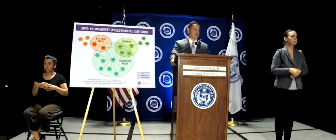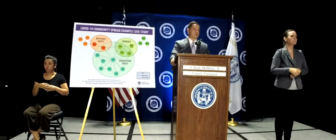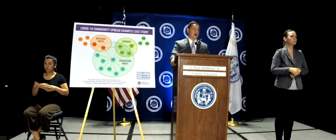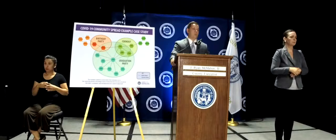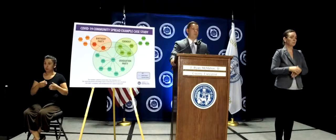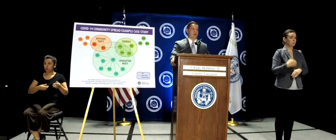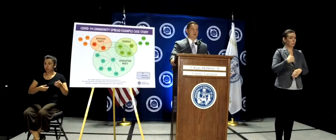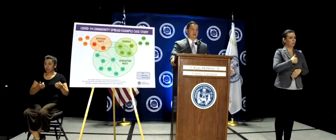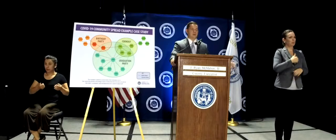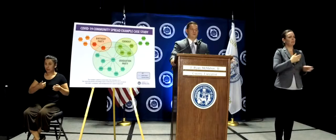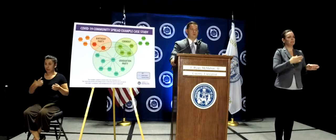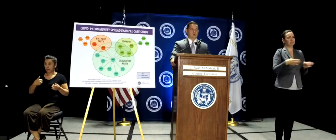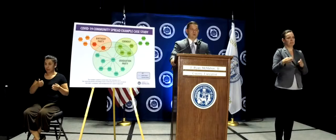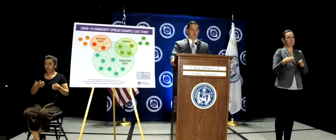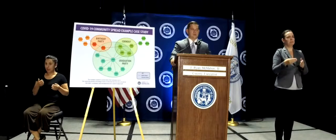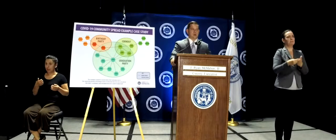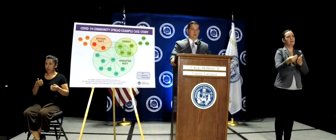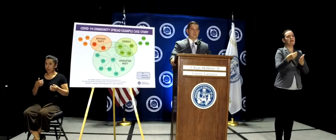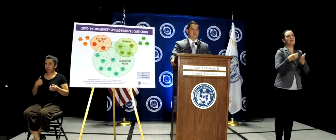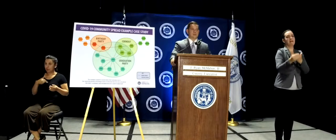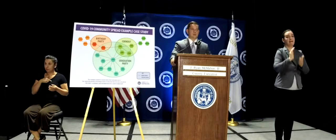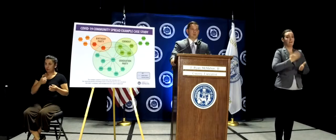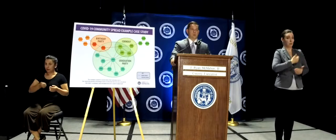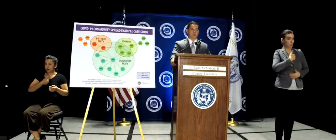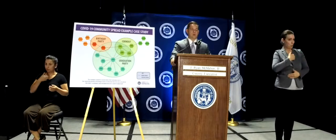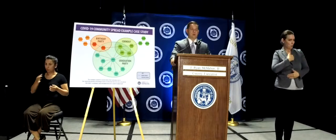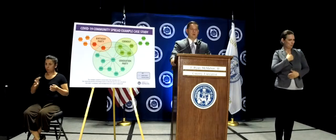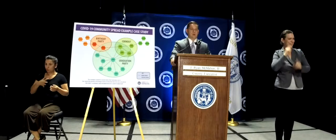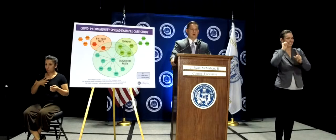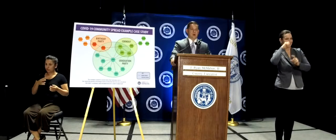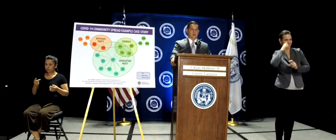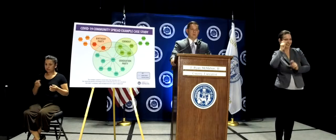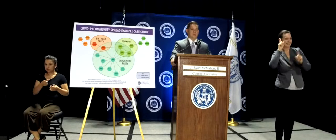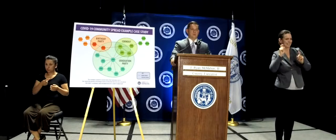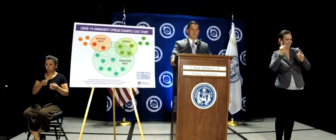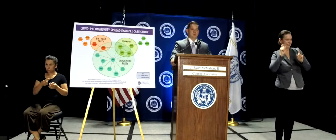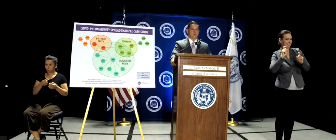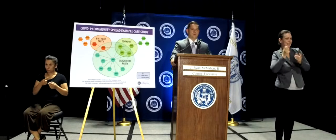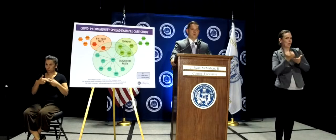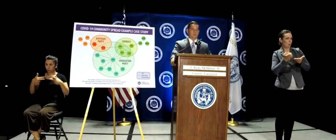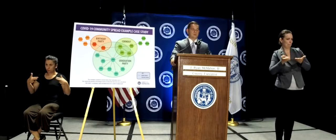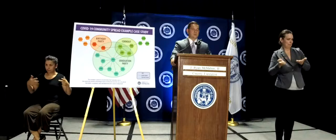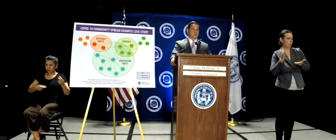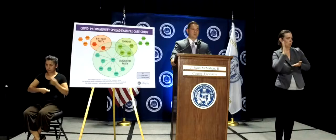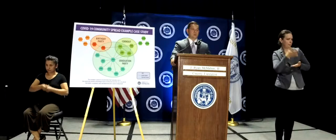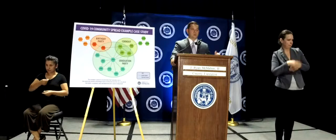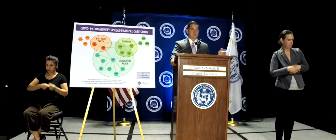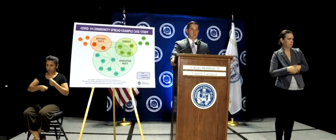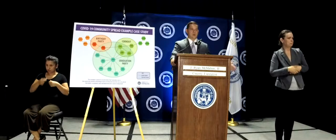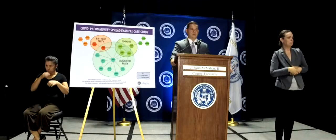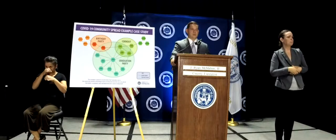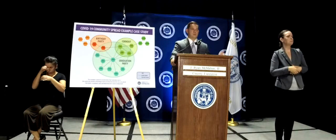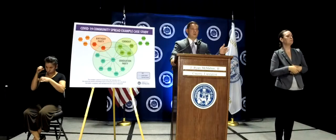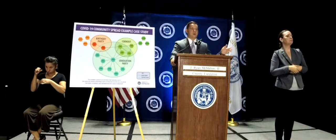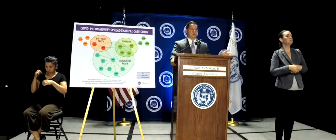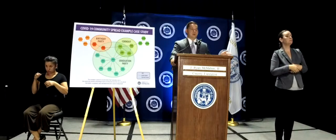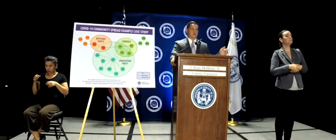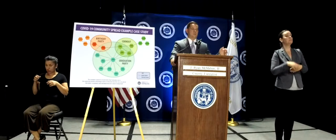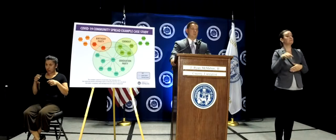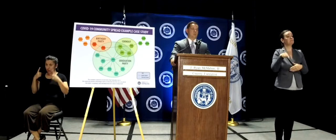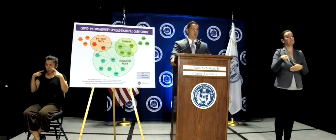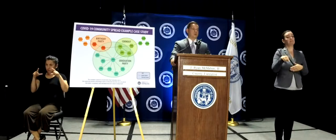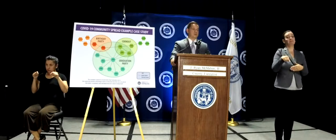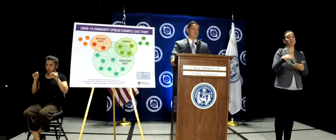equipment to help build on the infrastructure that's already existing in the community. Hopefully this can be used in ways to